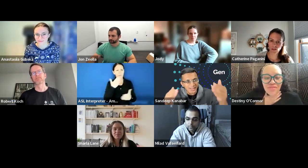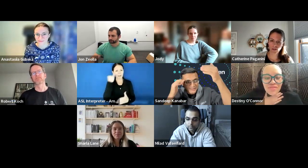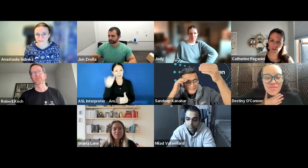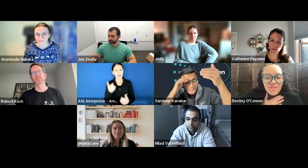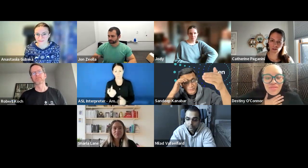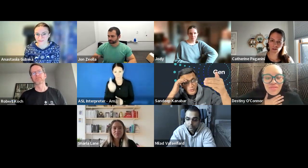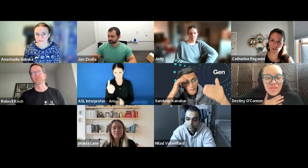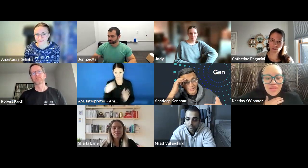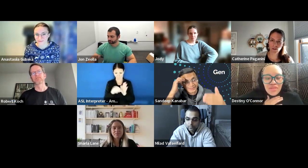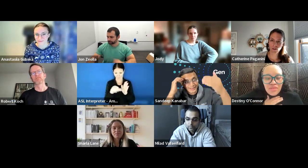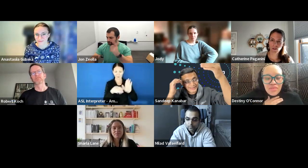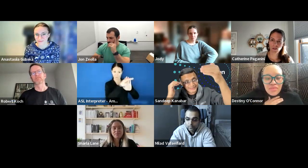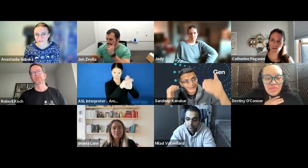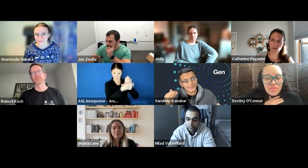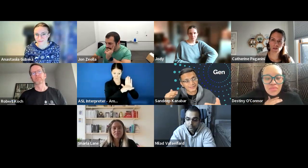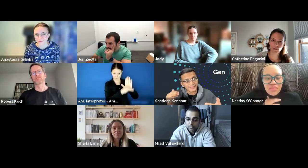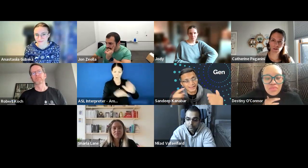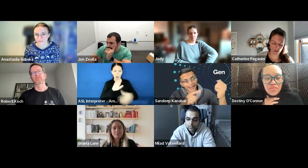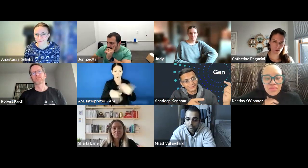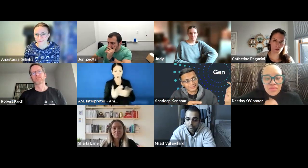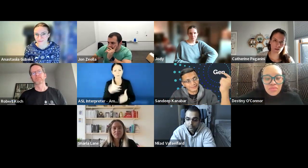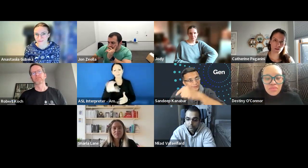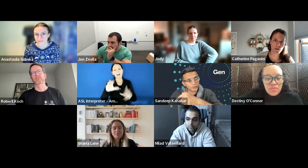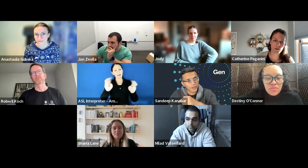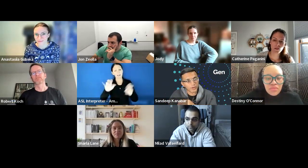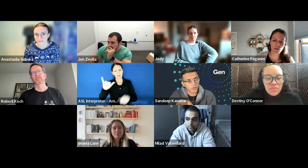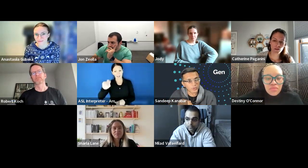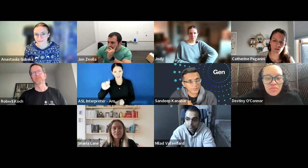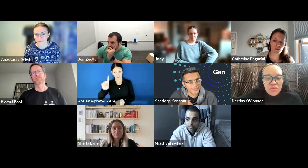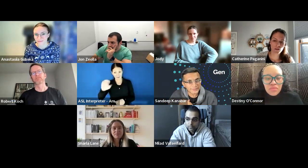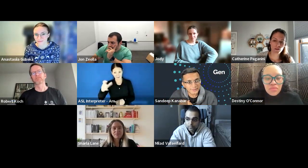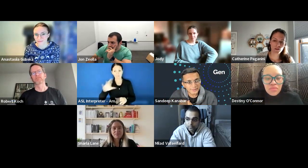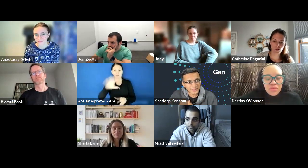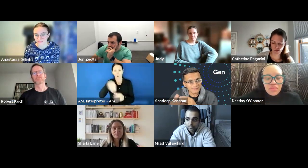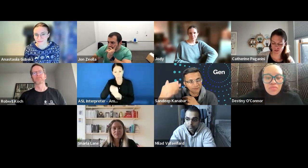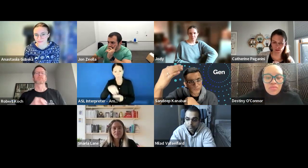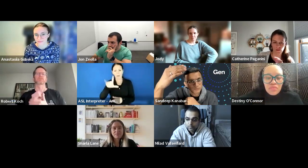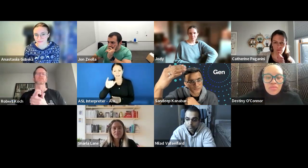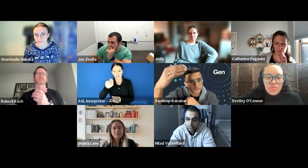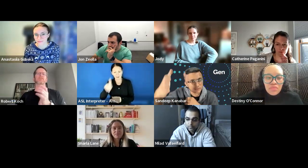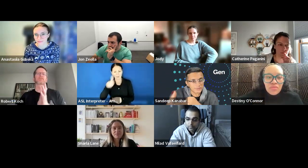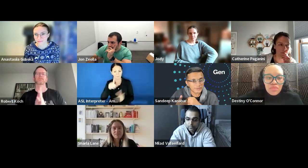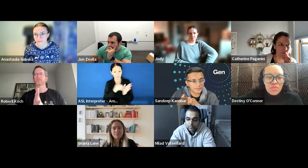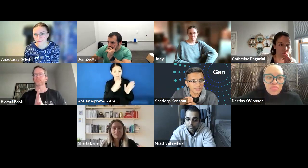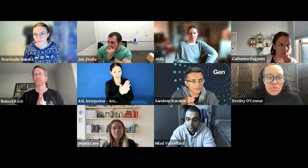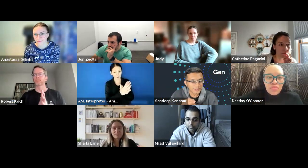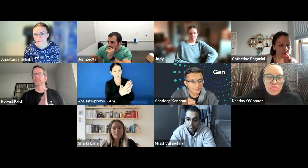single page that lists the documents, like indexing it and then linking to the document. That we will...